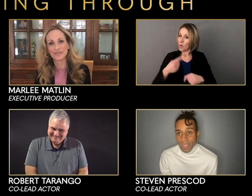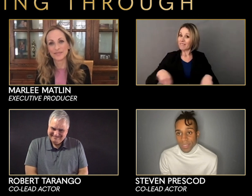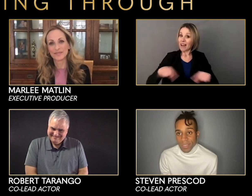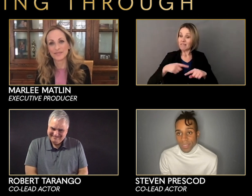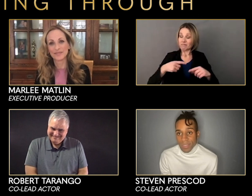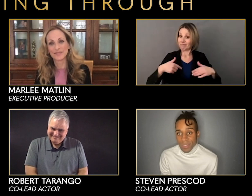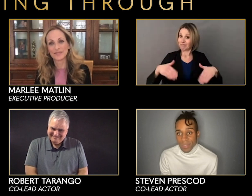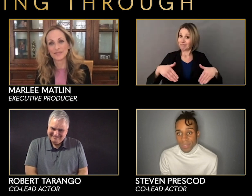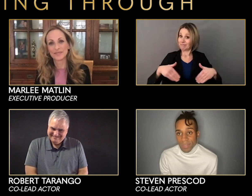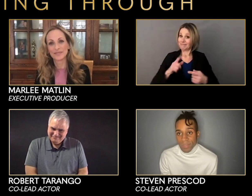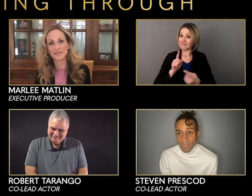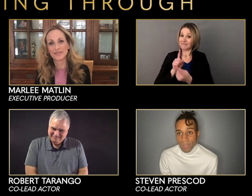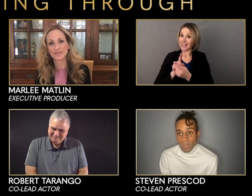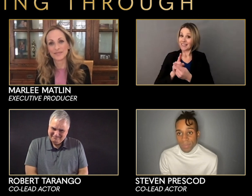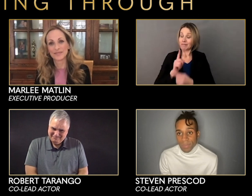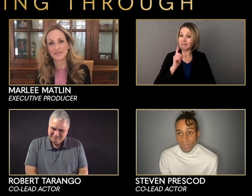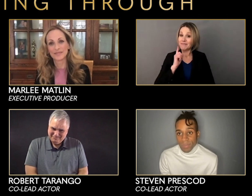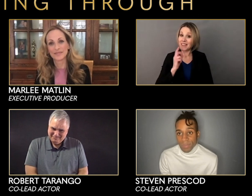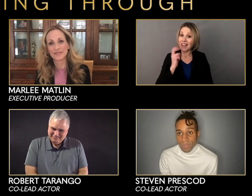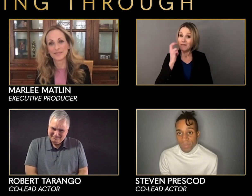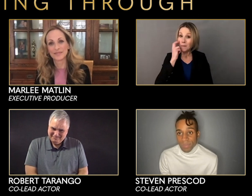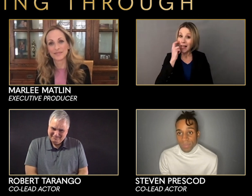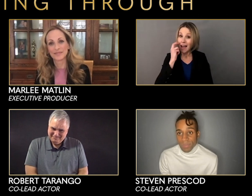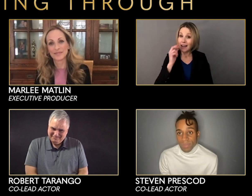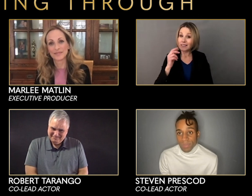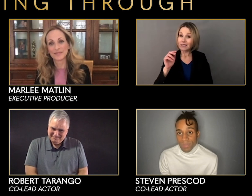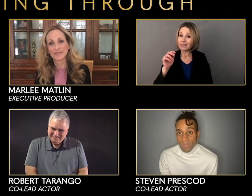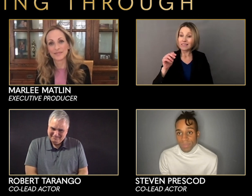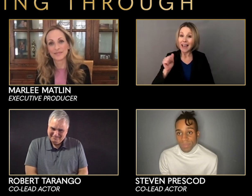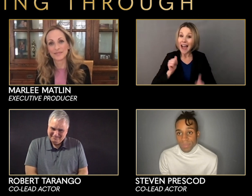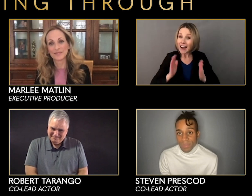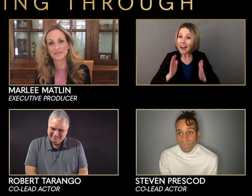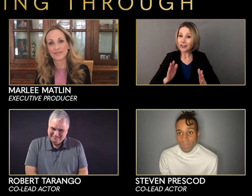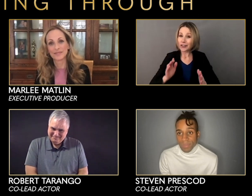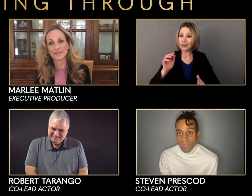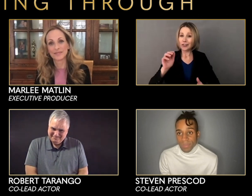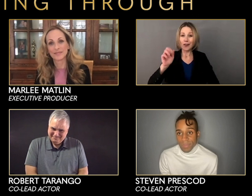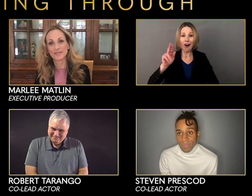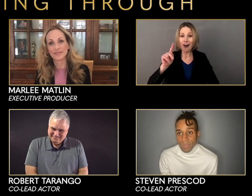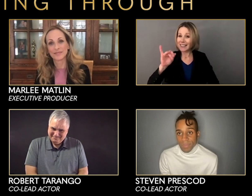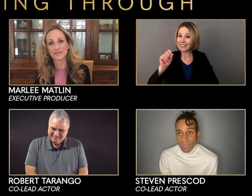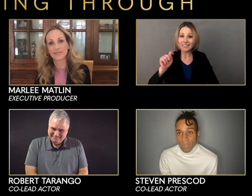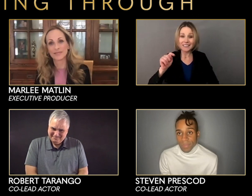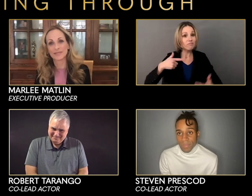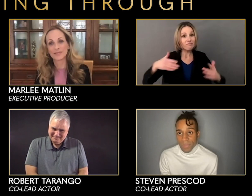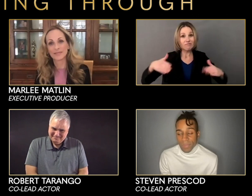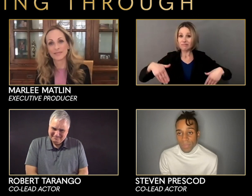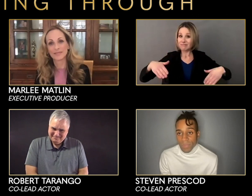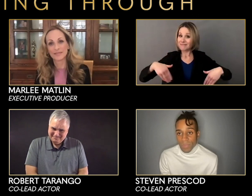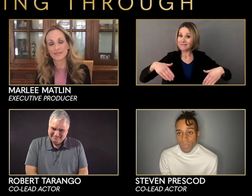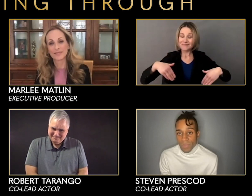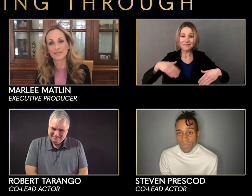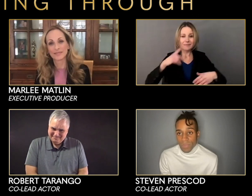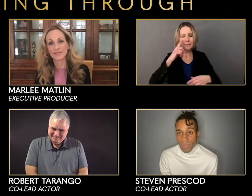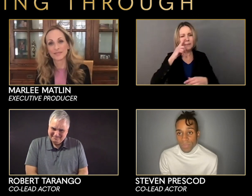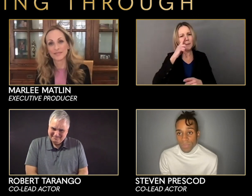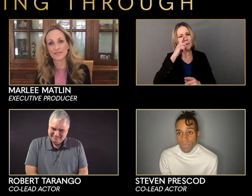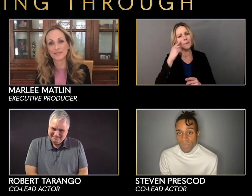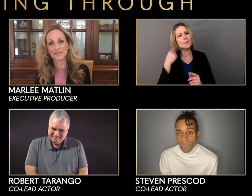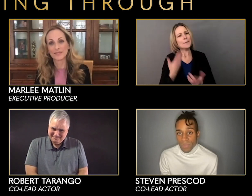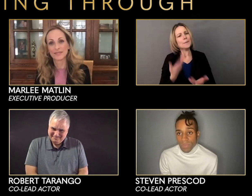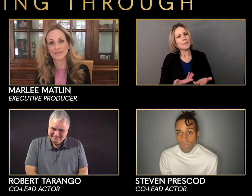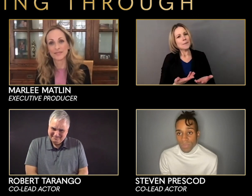a deaf-blind artist, an actor. So, what was it